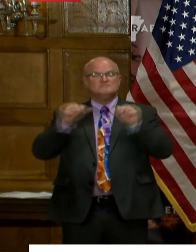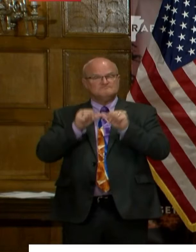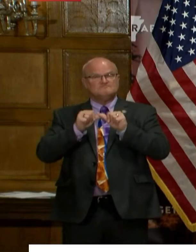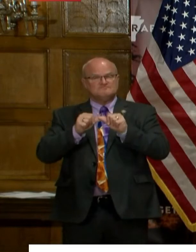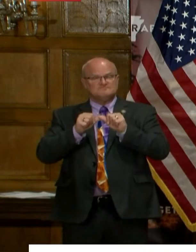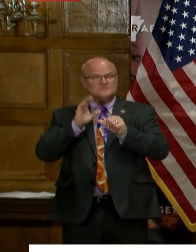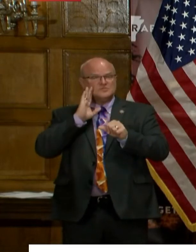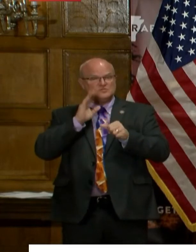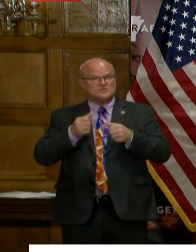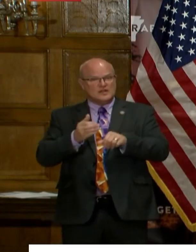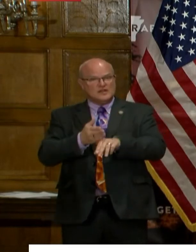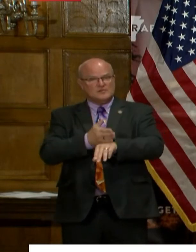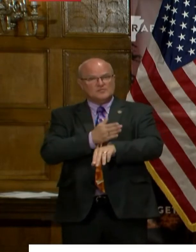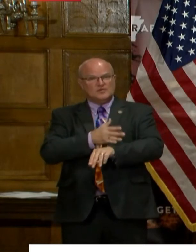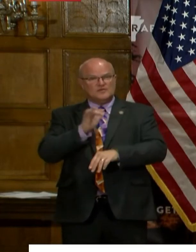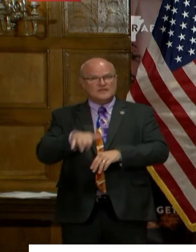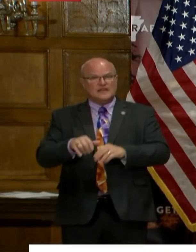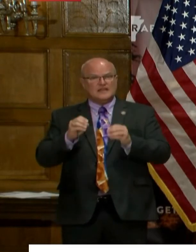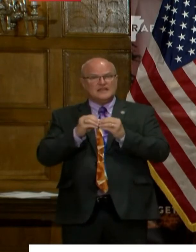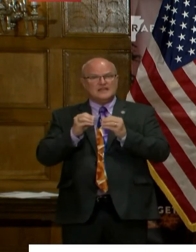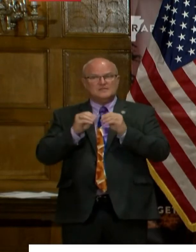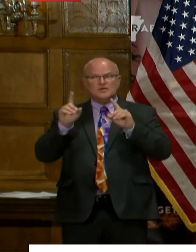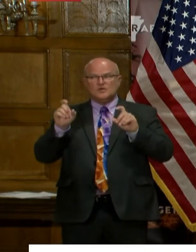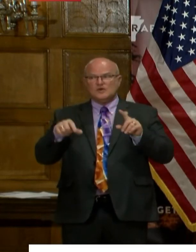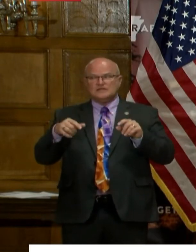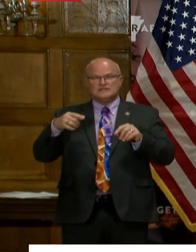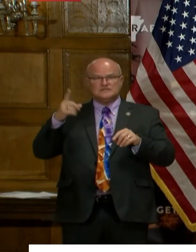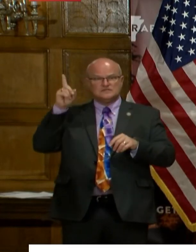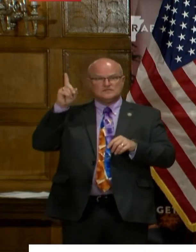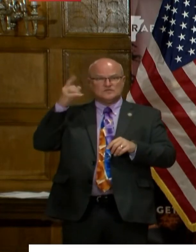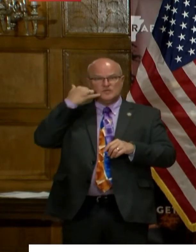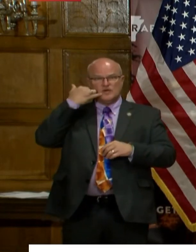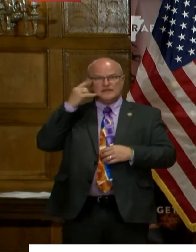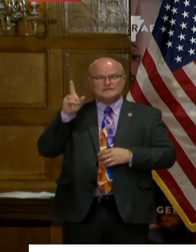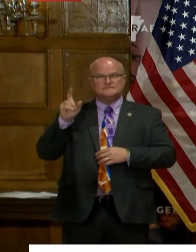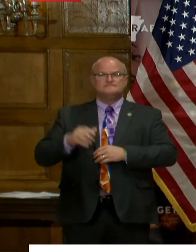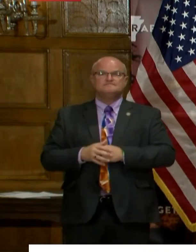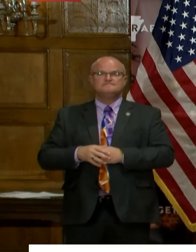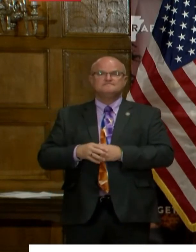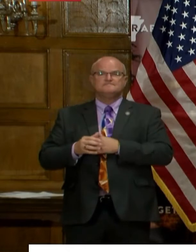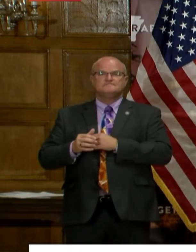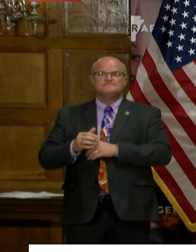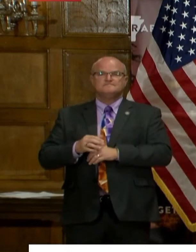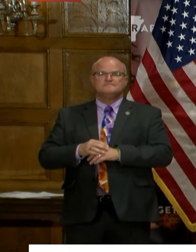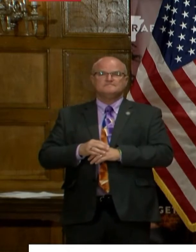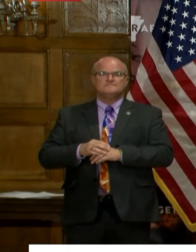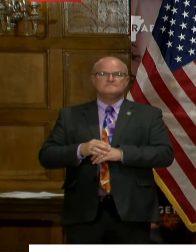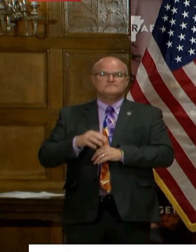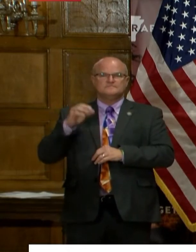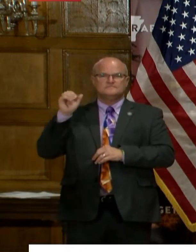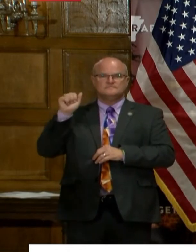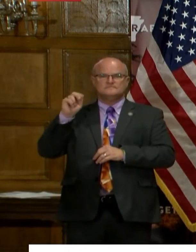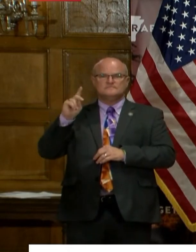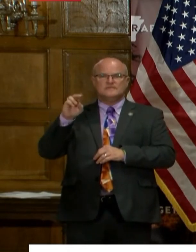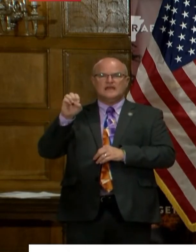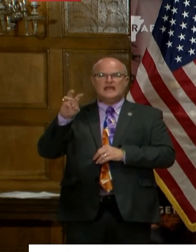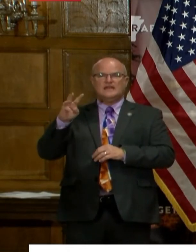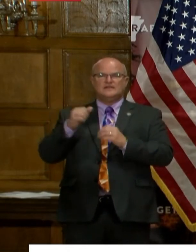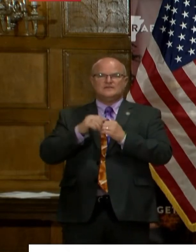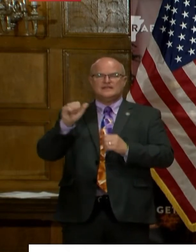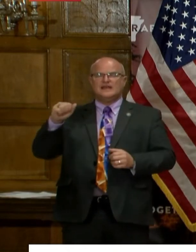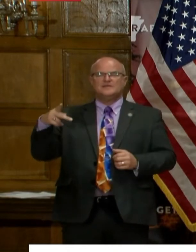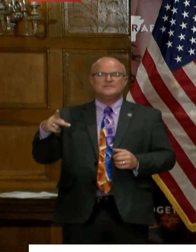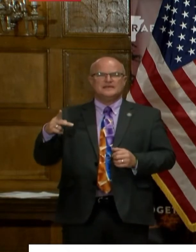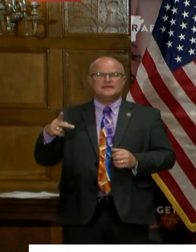continue to try to improve that. Are there any questions remotely? Yeah, Governor, this is Andrew with AP.